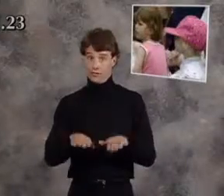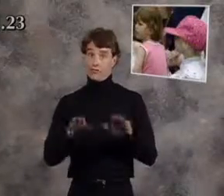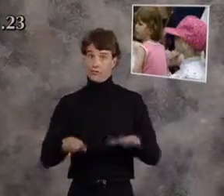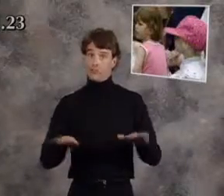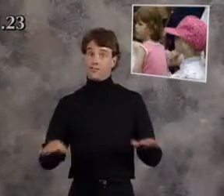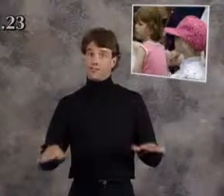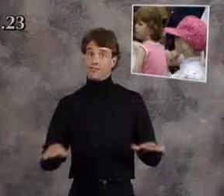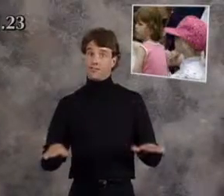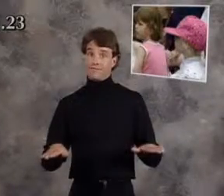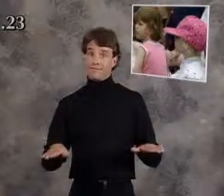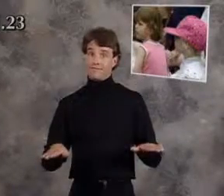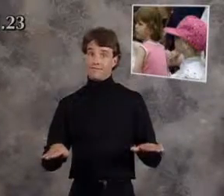Children.